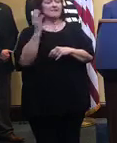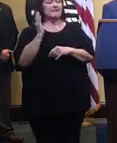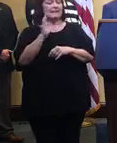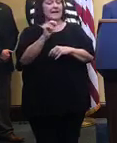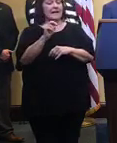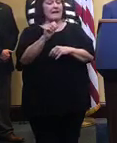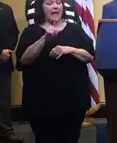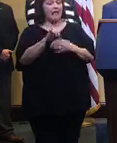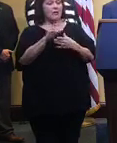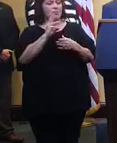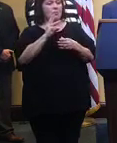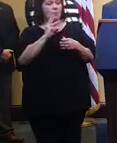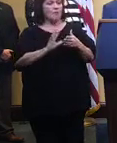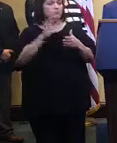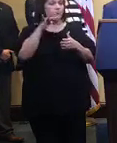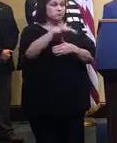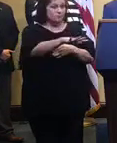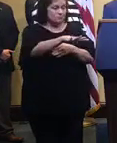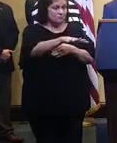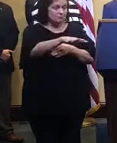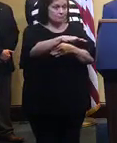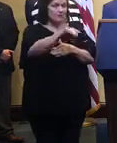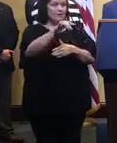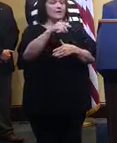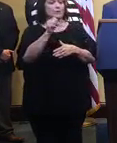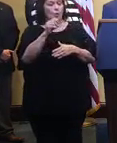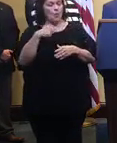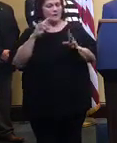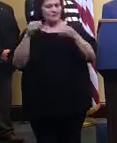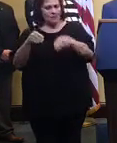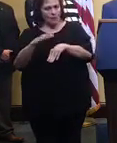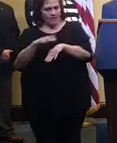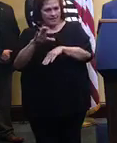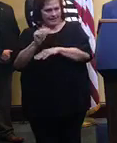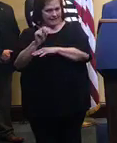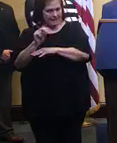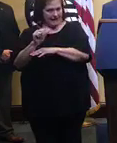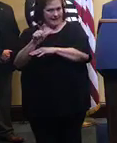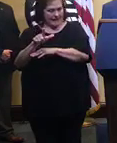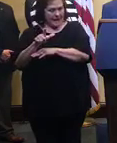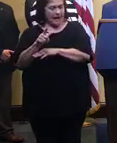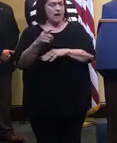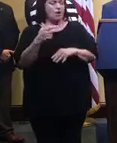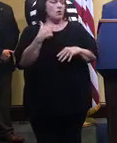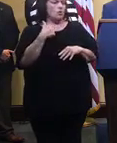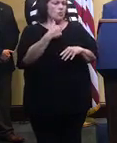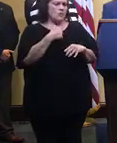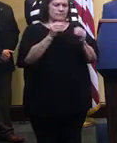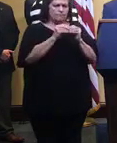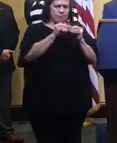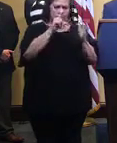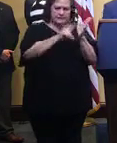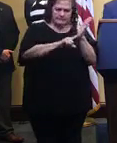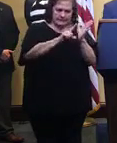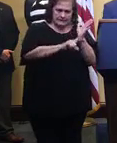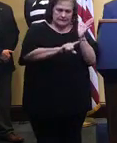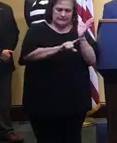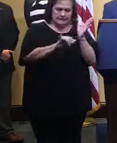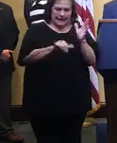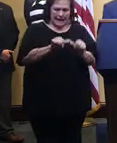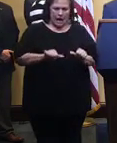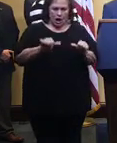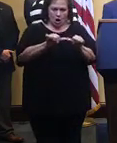spend some time and paid attention to that canal. We looked into it, we've outsourced the inspection of that,